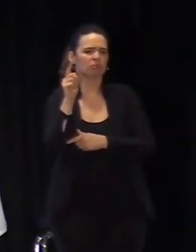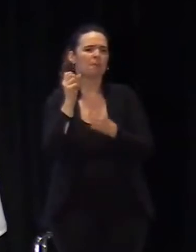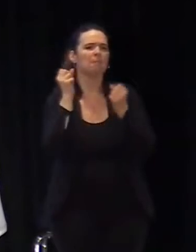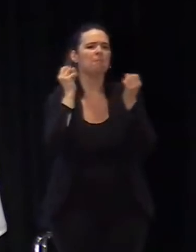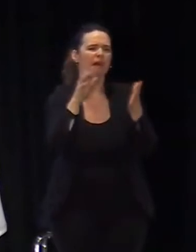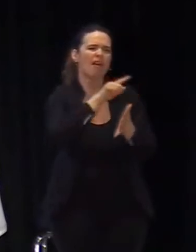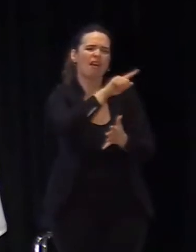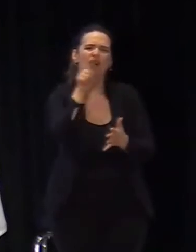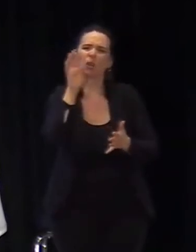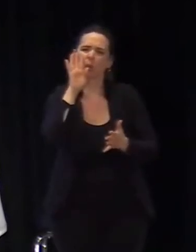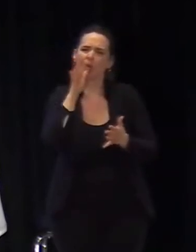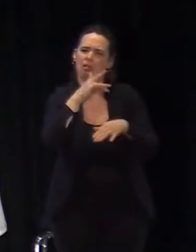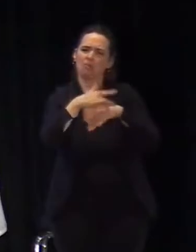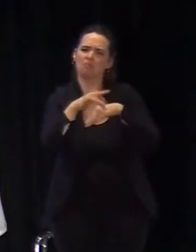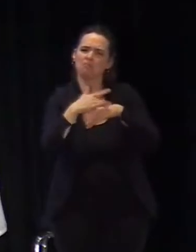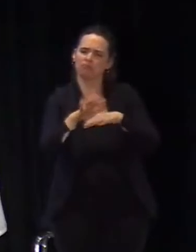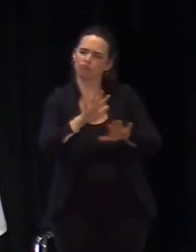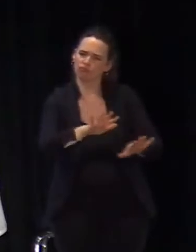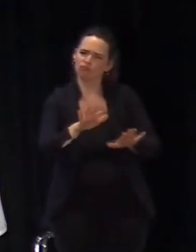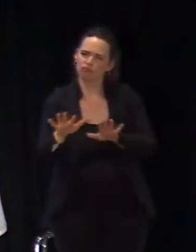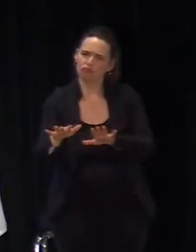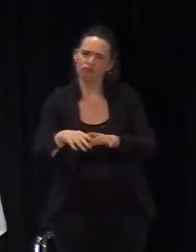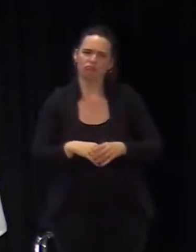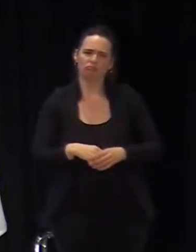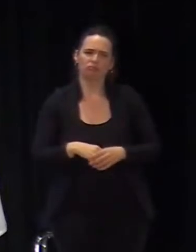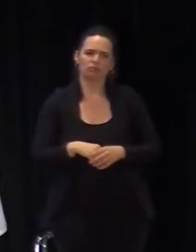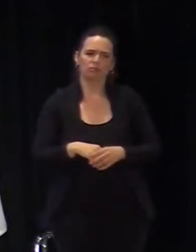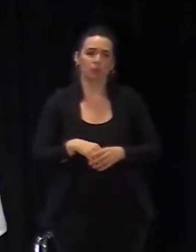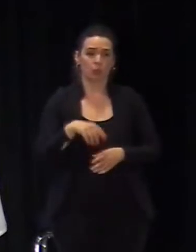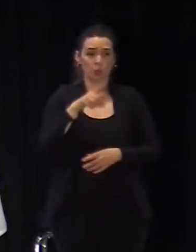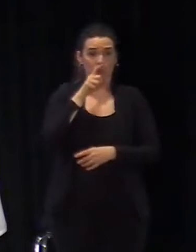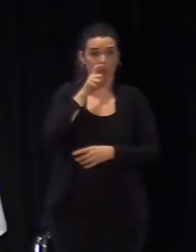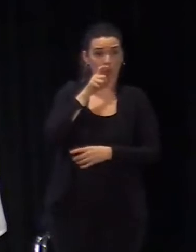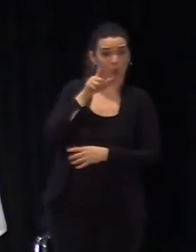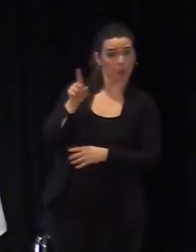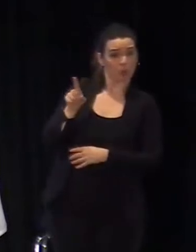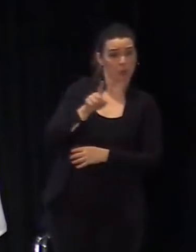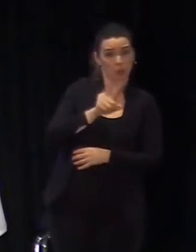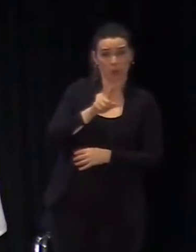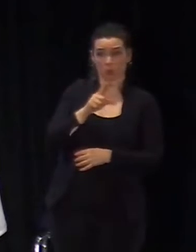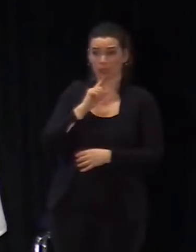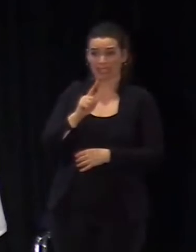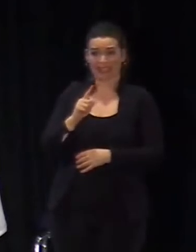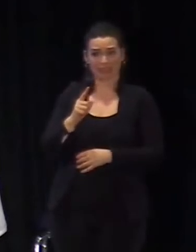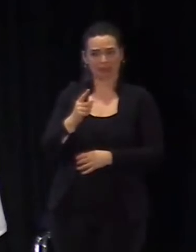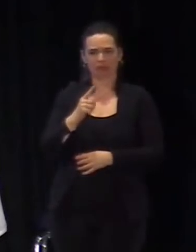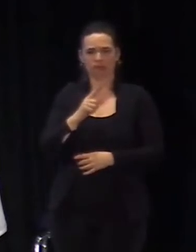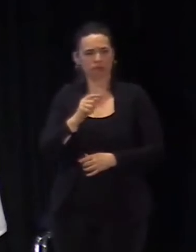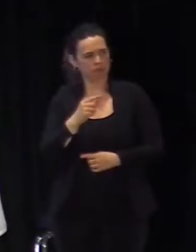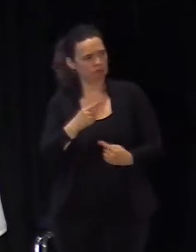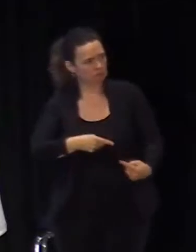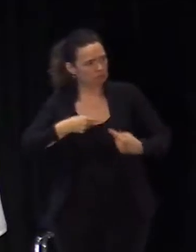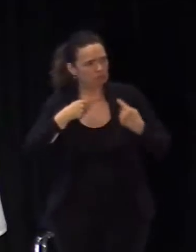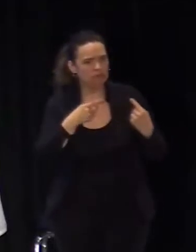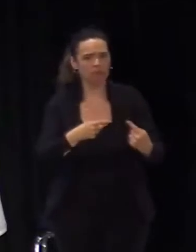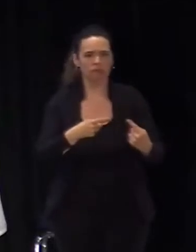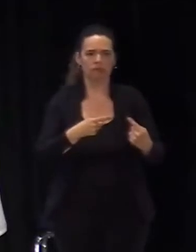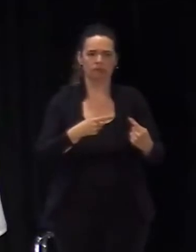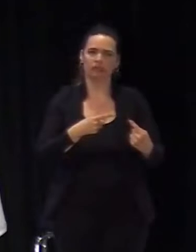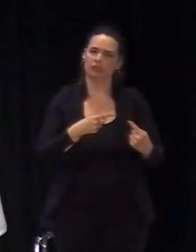If you look at who has been victims of this process with this virus, it's been our seniors, it's been